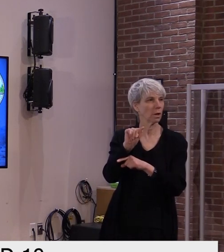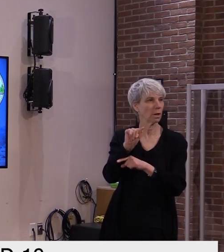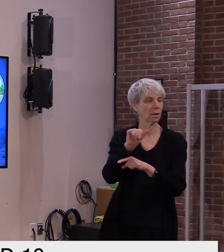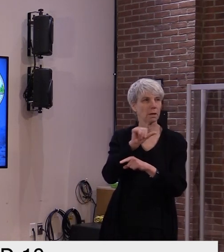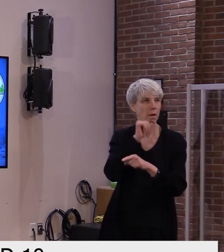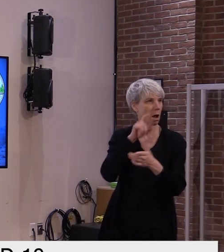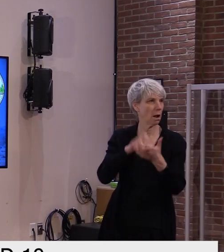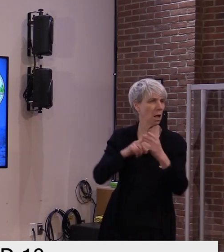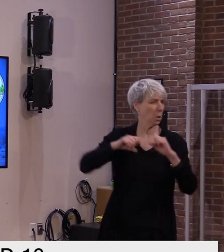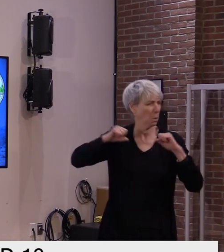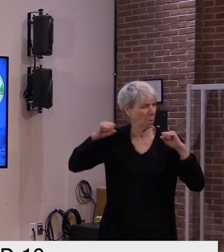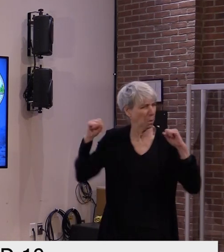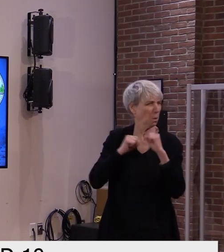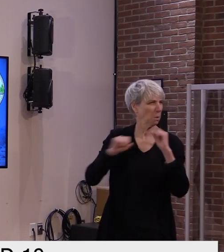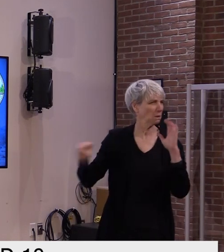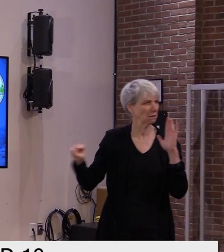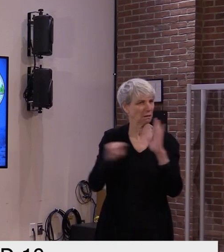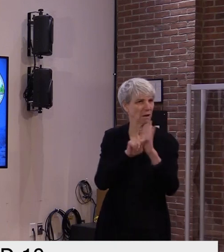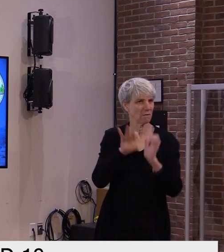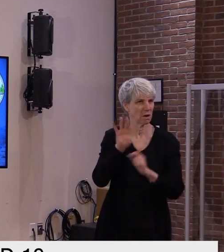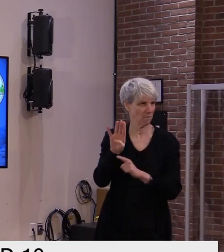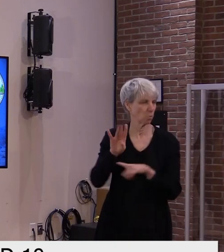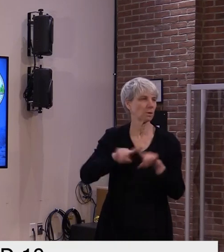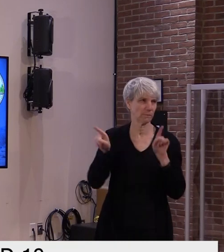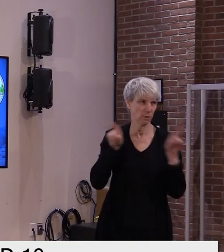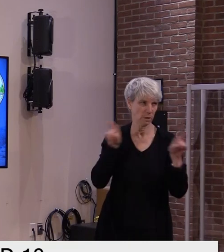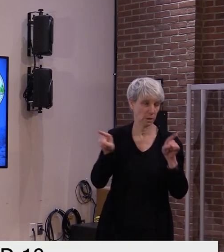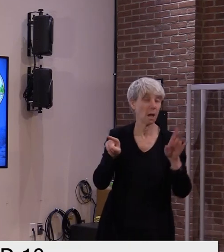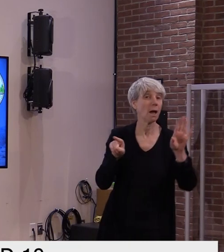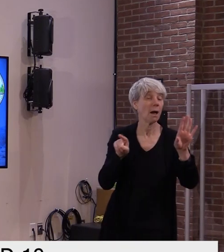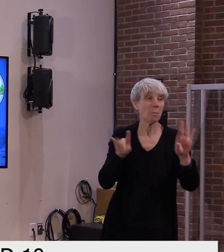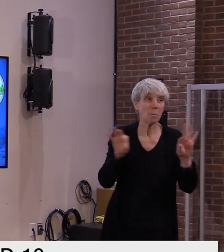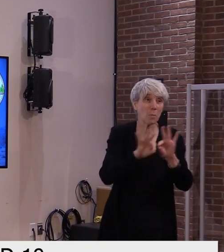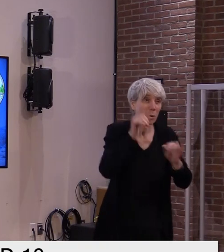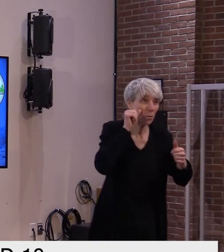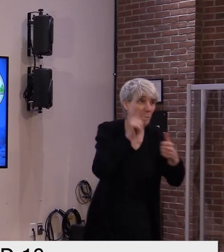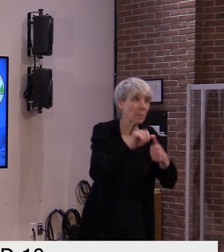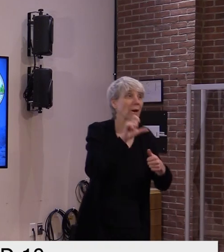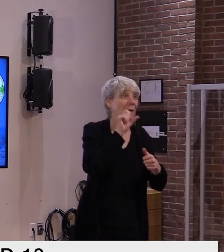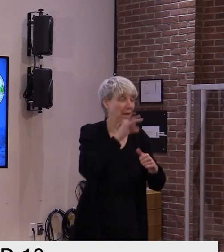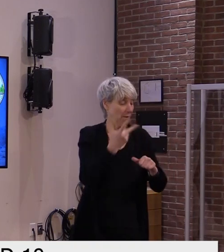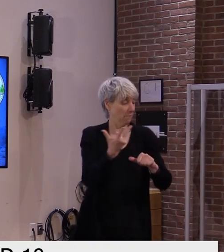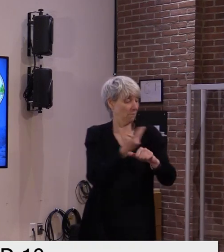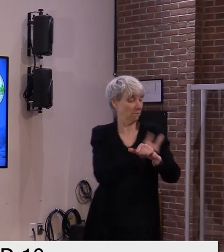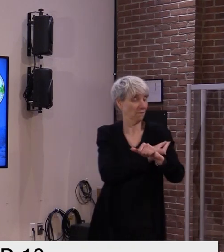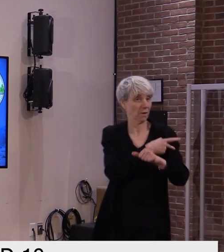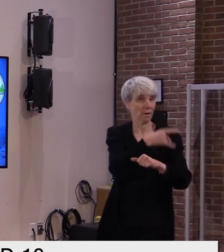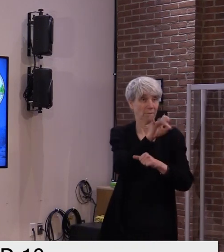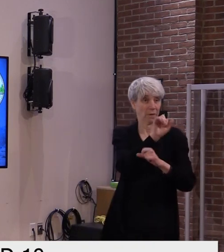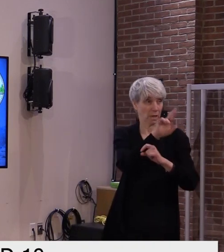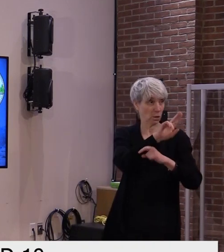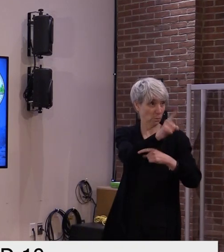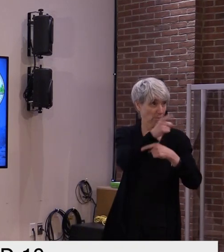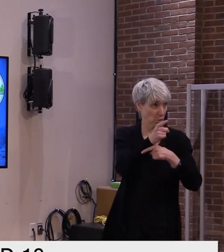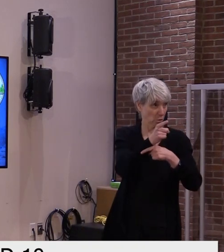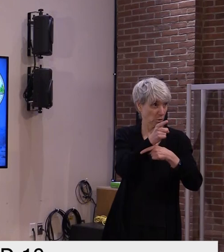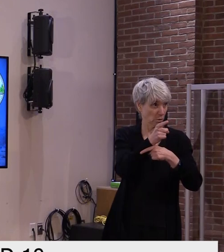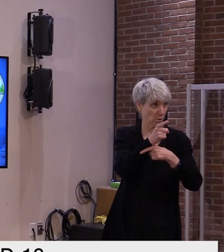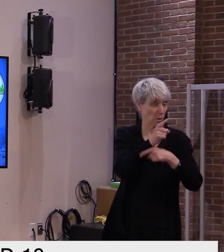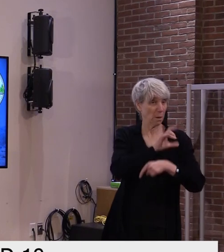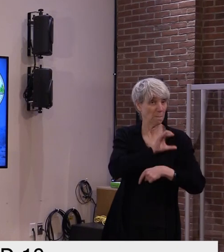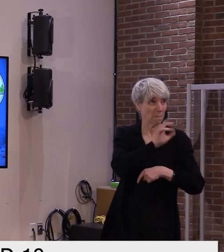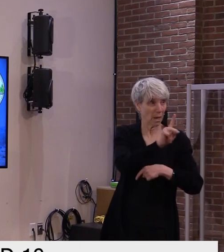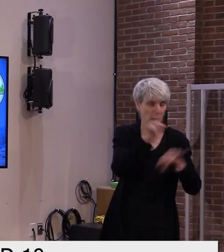what everyone should hear, that if you got dose one of Pfizer, you get dose two of Pfizer. If you got dose one of Moderna, you get dose